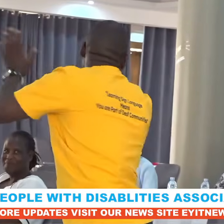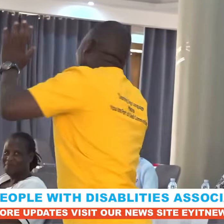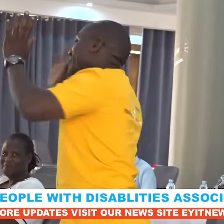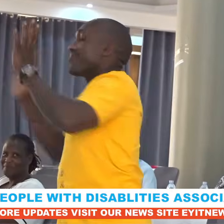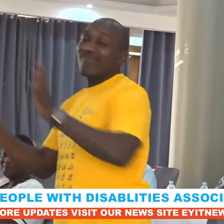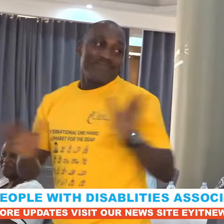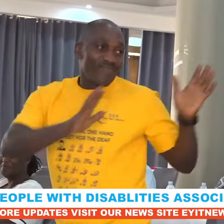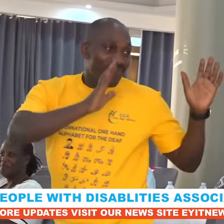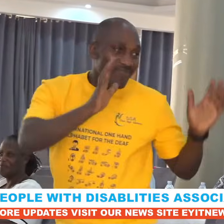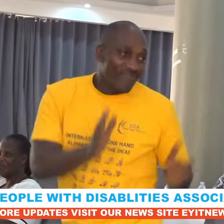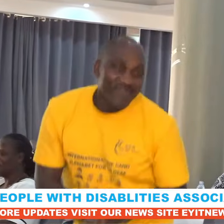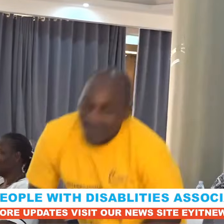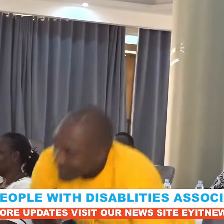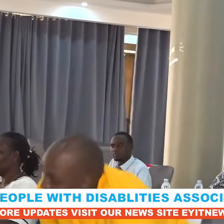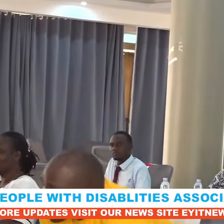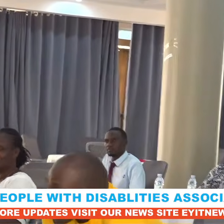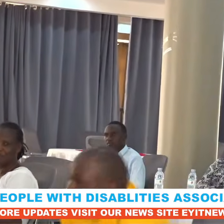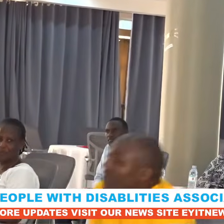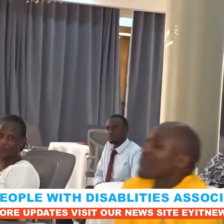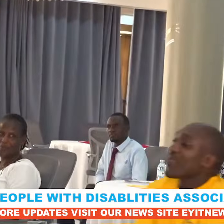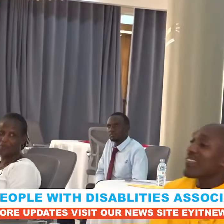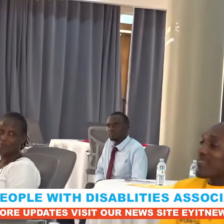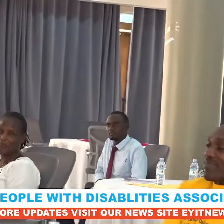Yeah, that's Julius. Julius